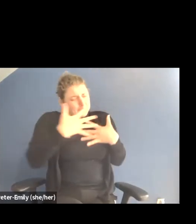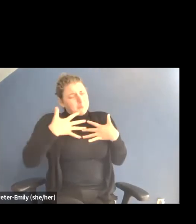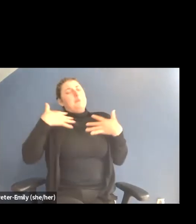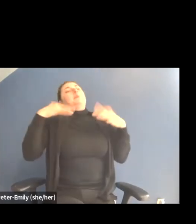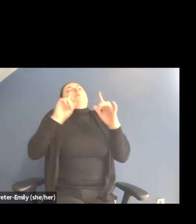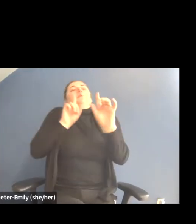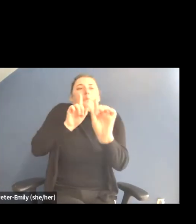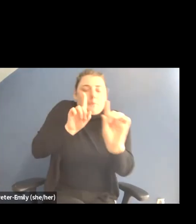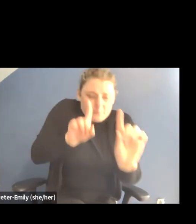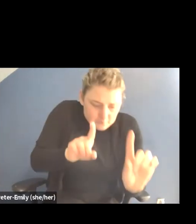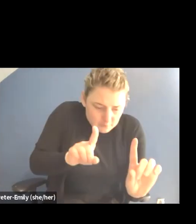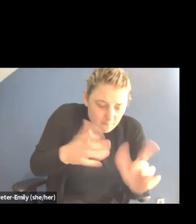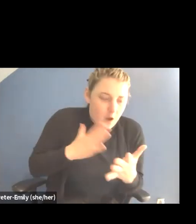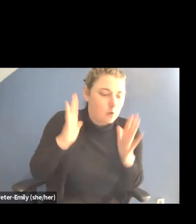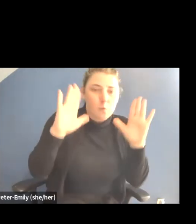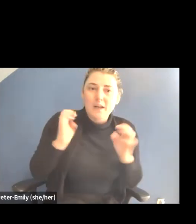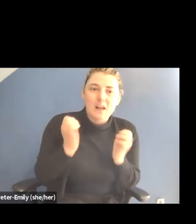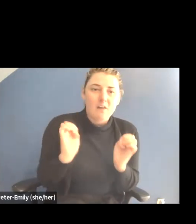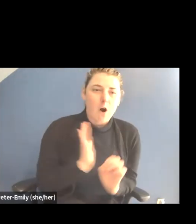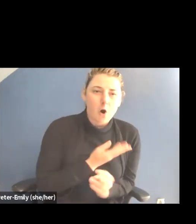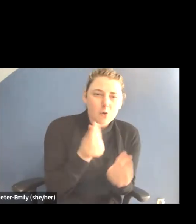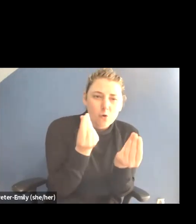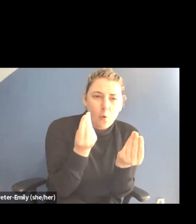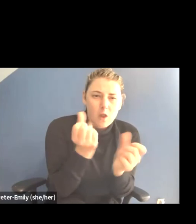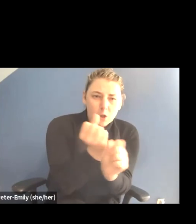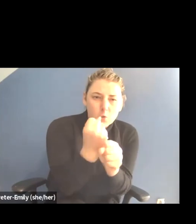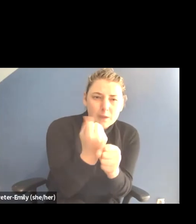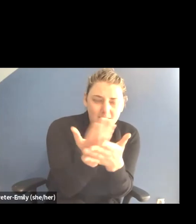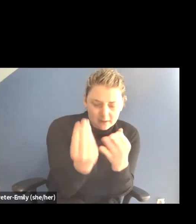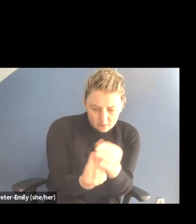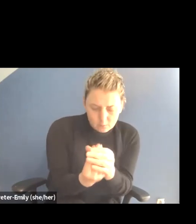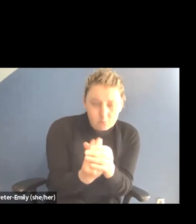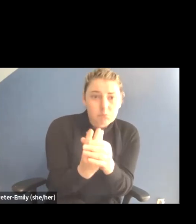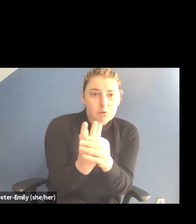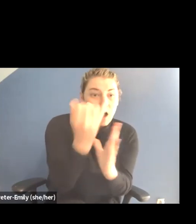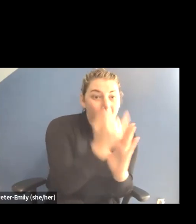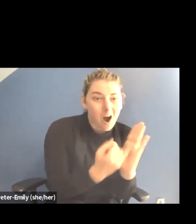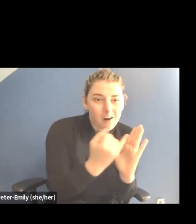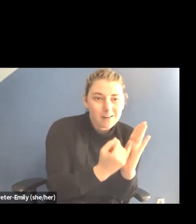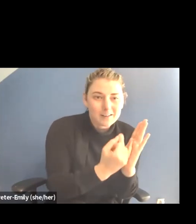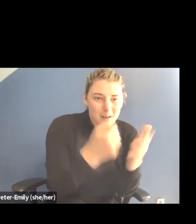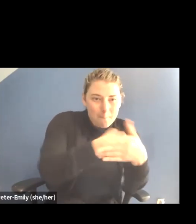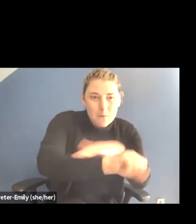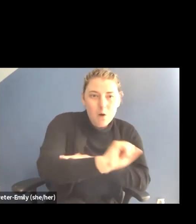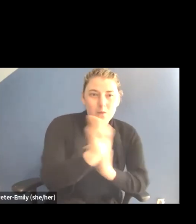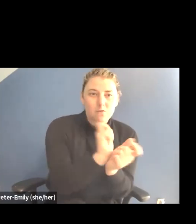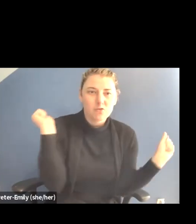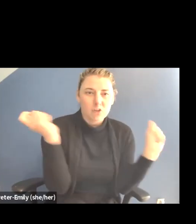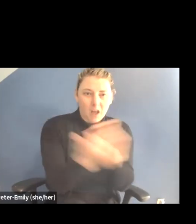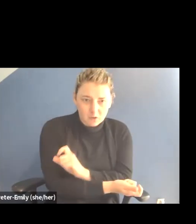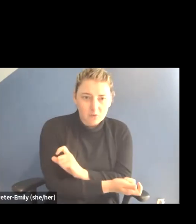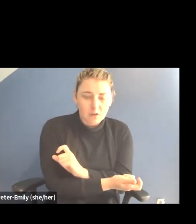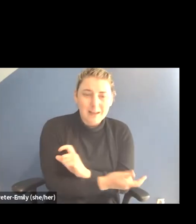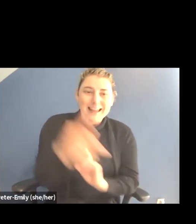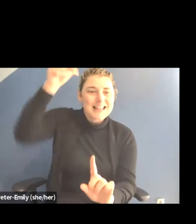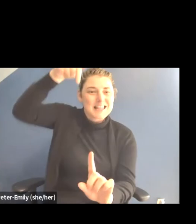greatest efforts, soil creates things. Art births change.